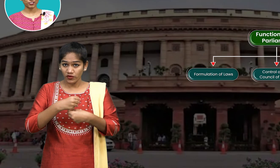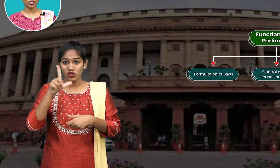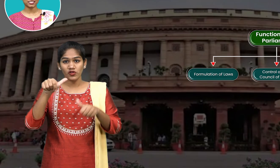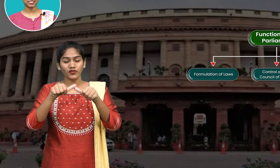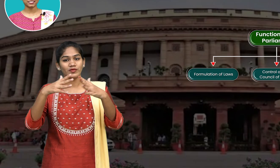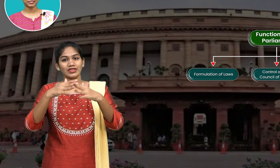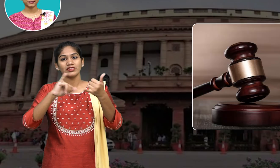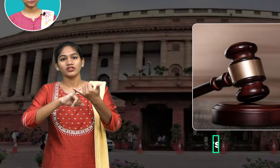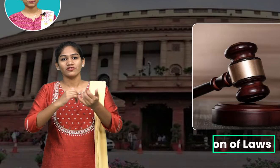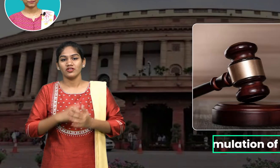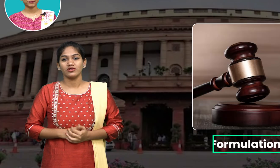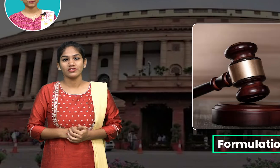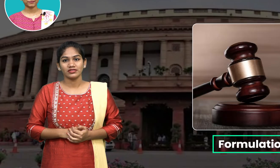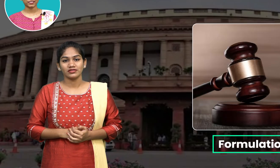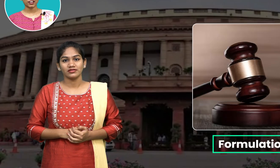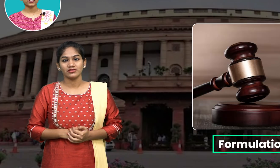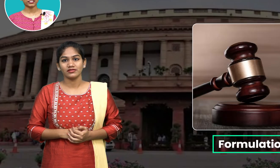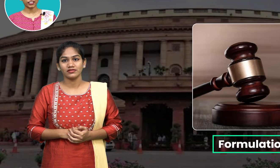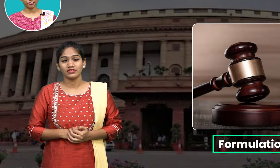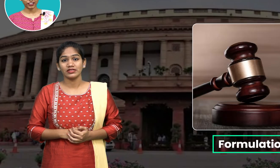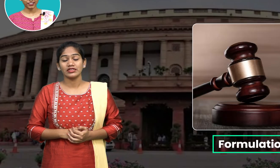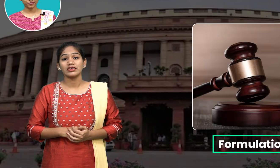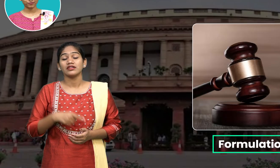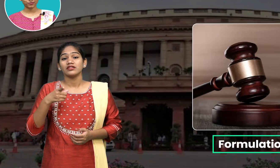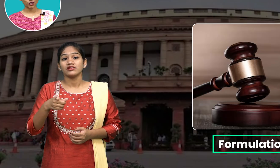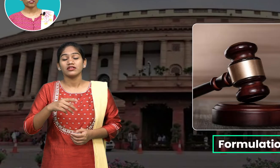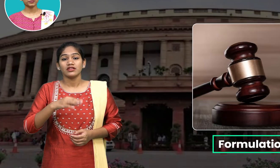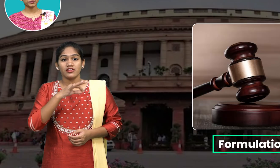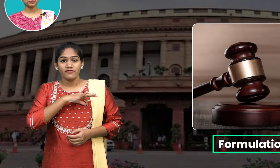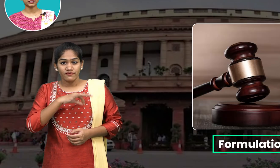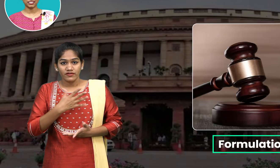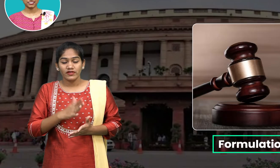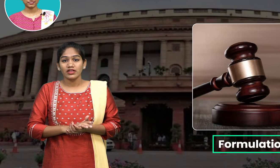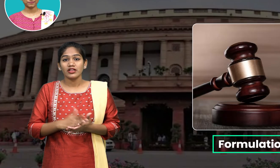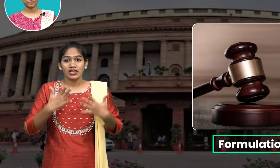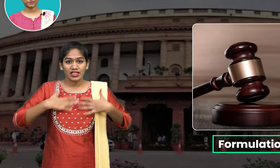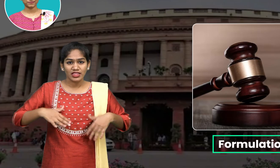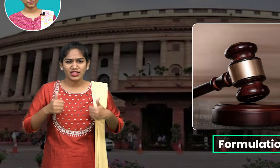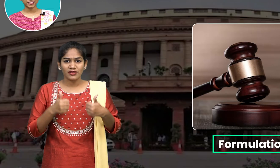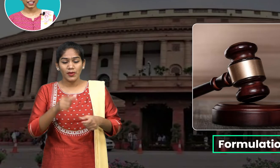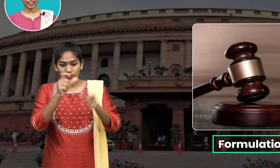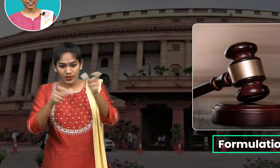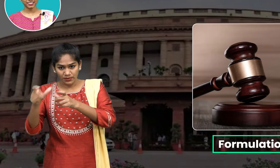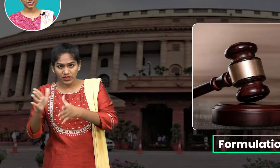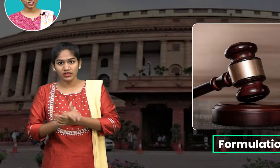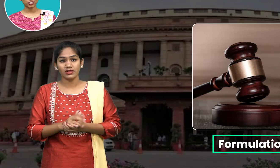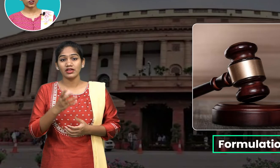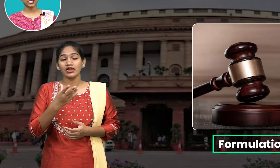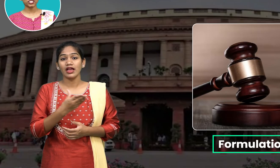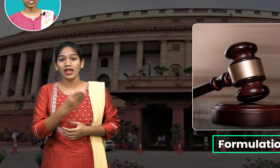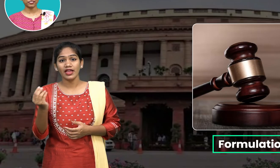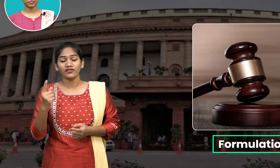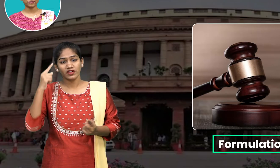Formulation of laws. For the welfare of the people and